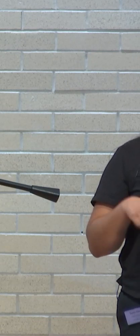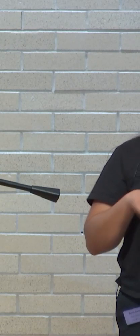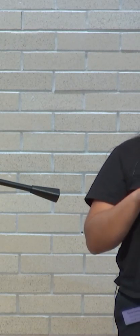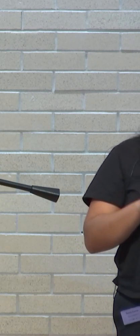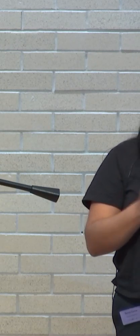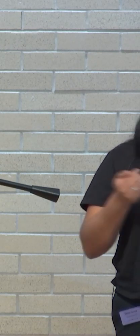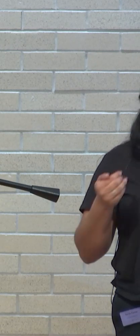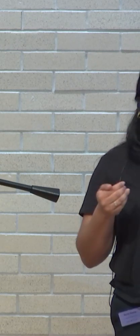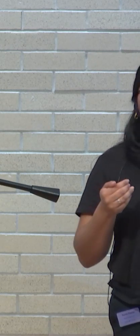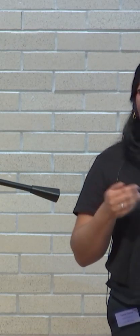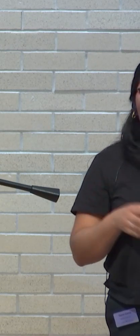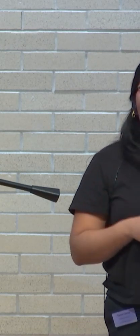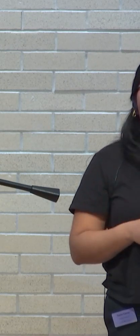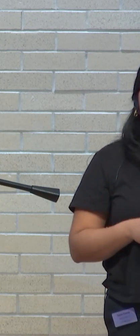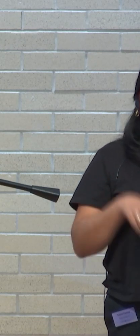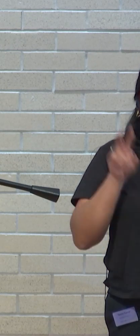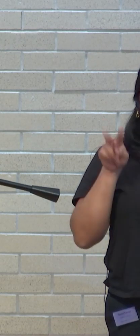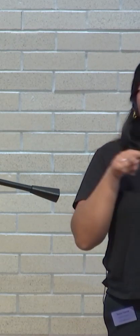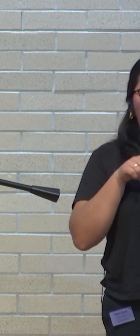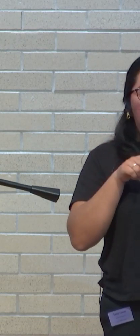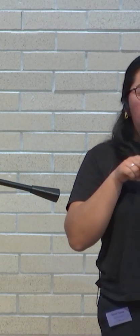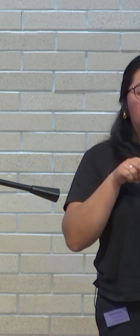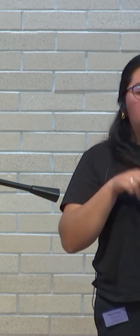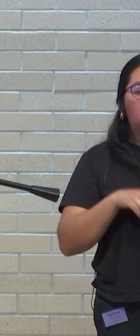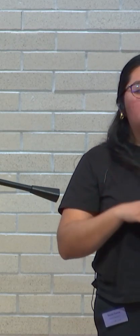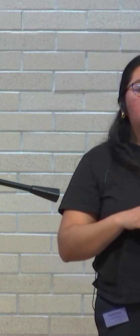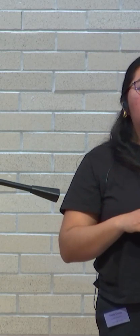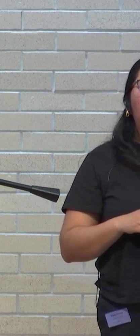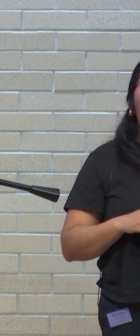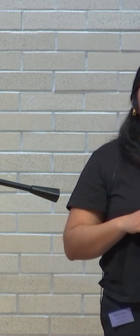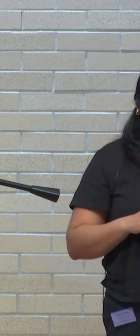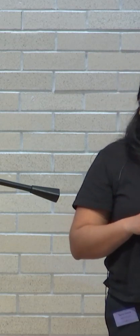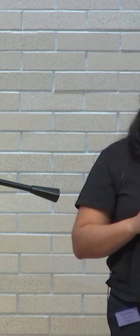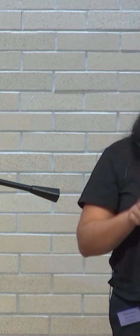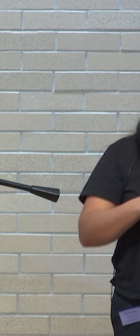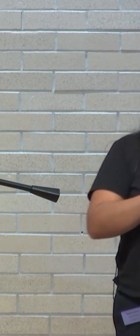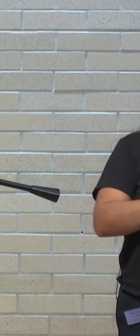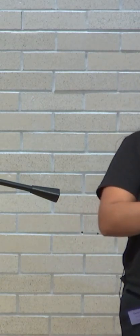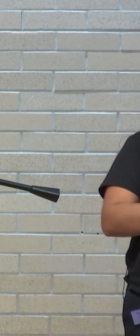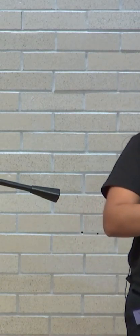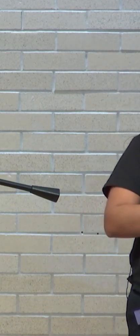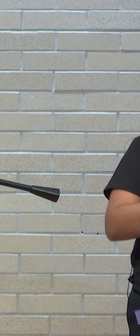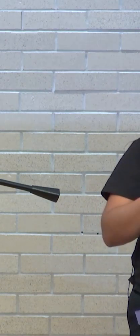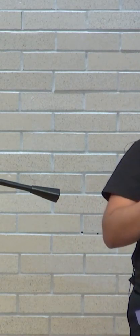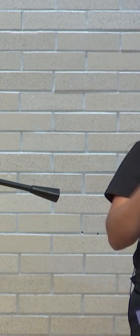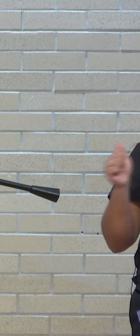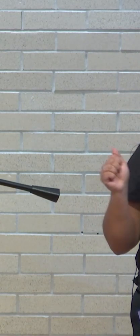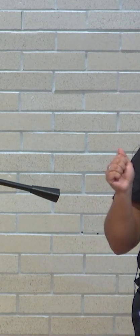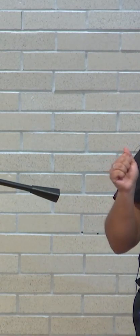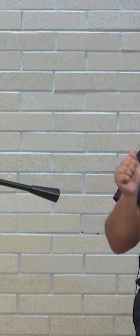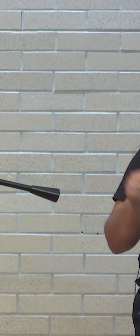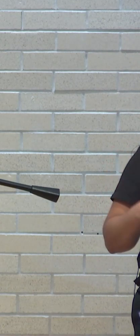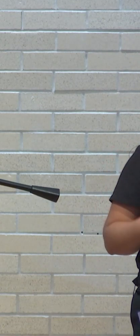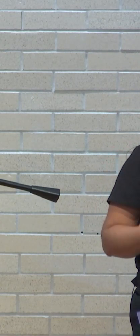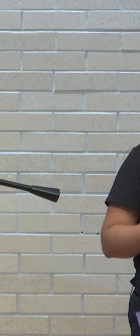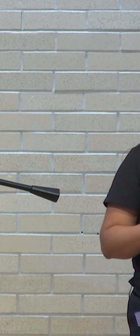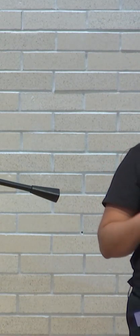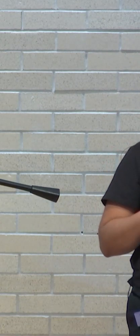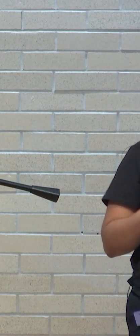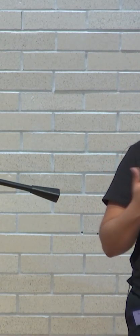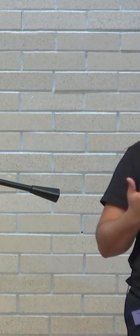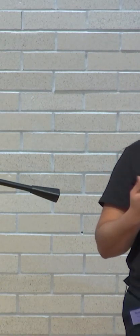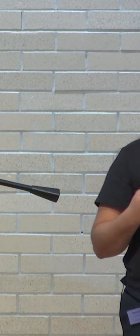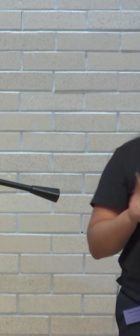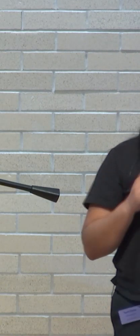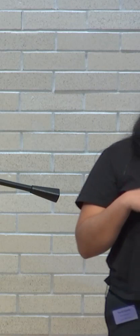orientation week, I could feel the eyes staring at me. While I tend to be a natural extrovert, I find that I make friends quickly. It was a struggle for me to